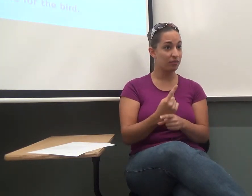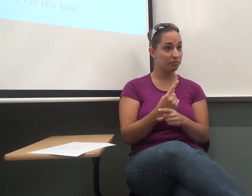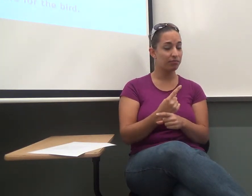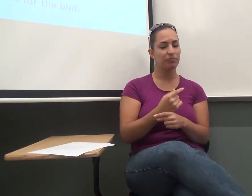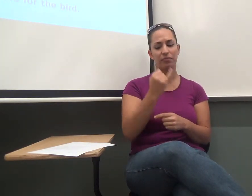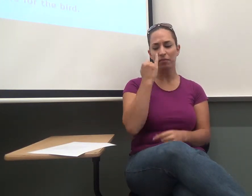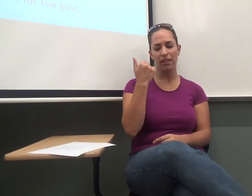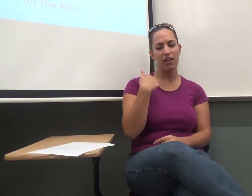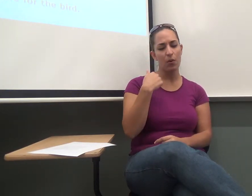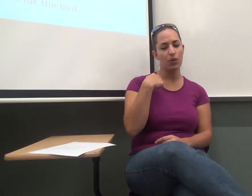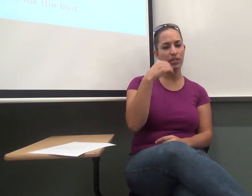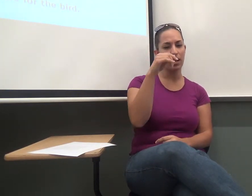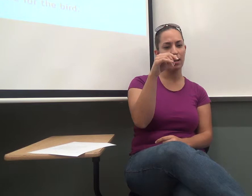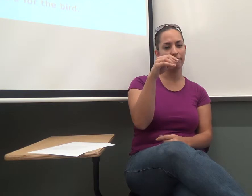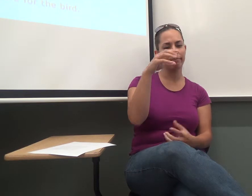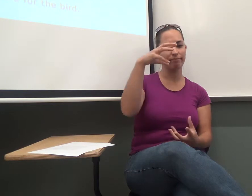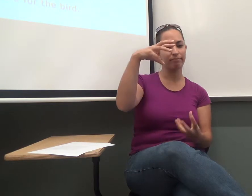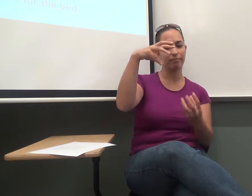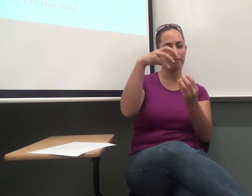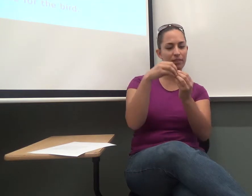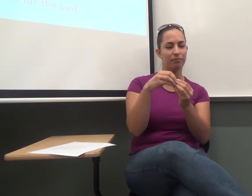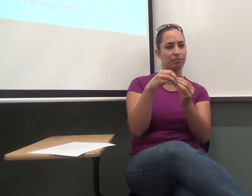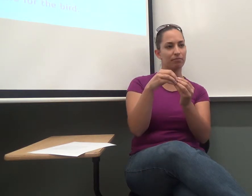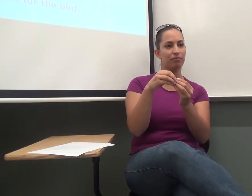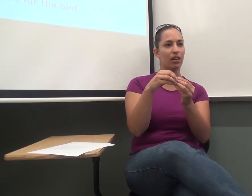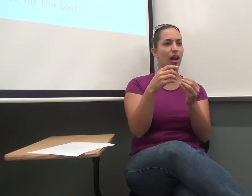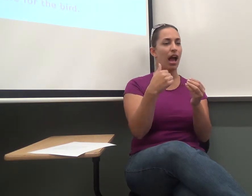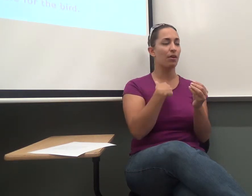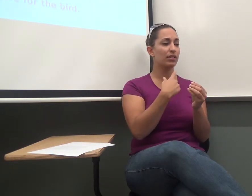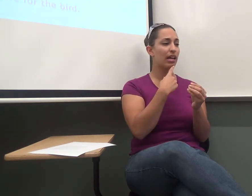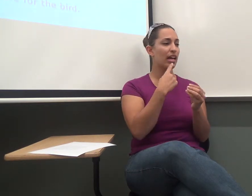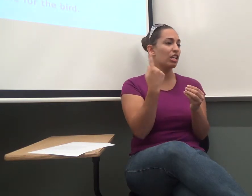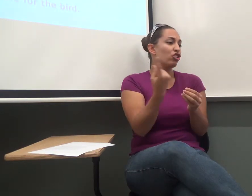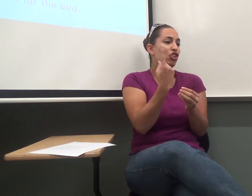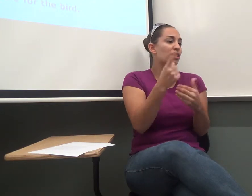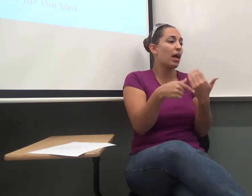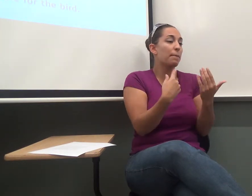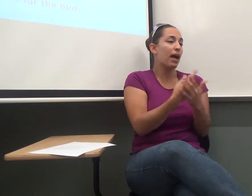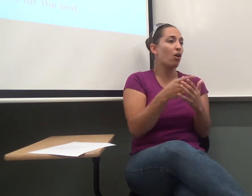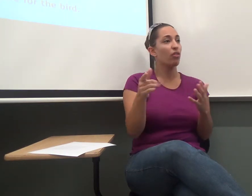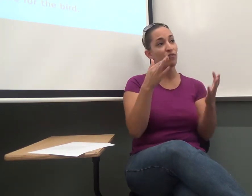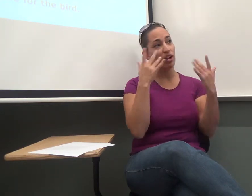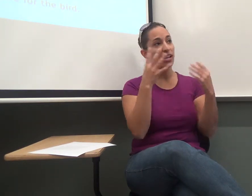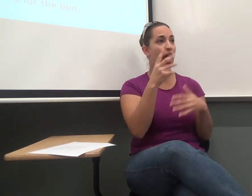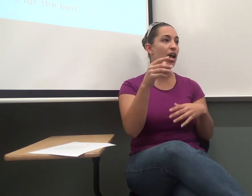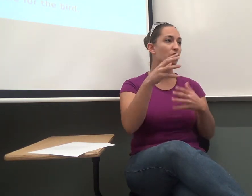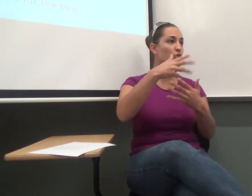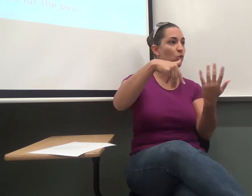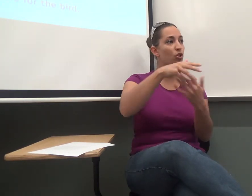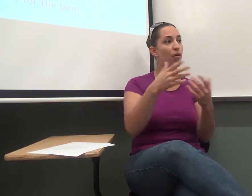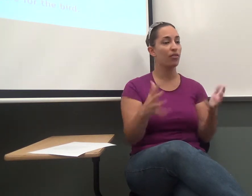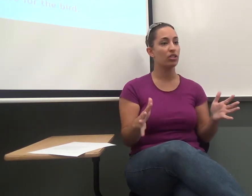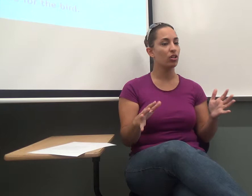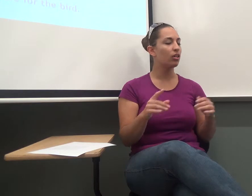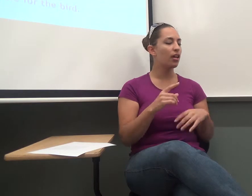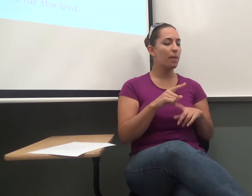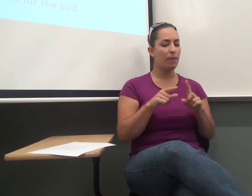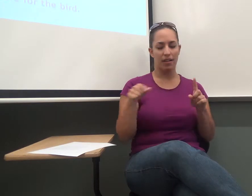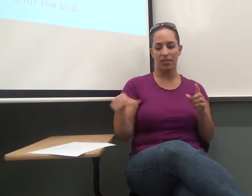about the fact that they're friendly and sociable, it's about how they show that friendliness and that sociability. Would you